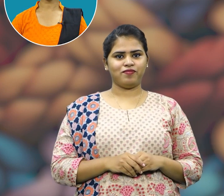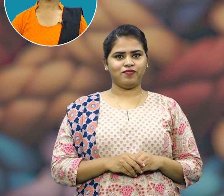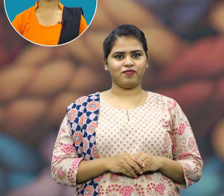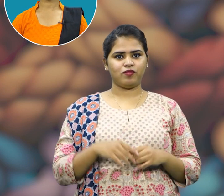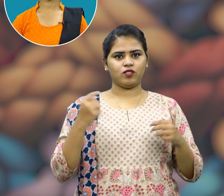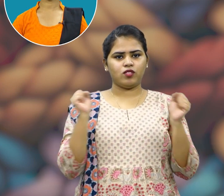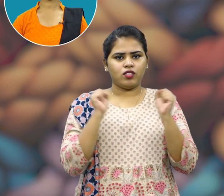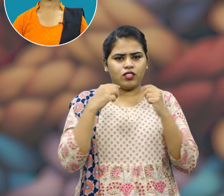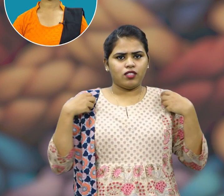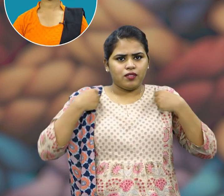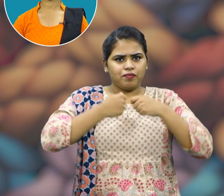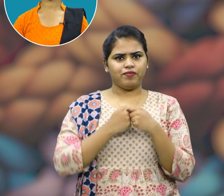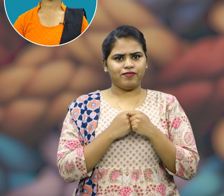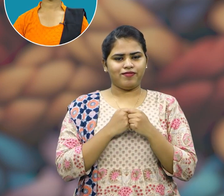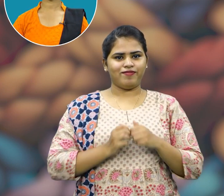woolen garments.